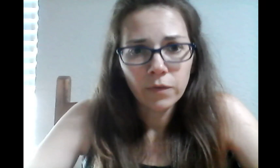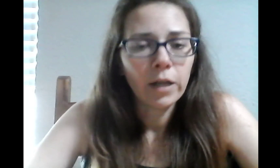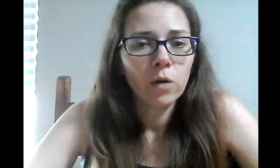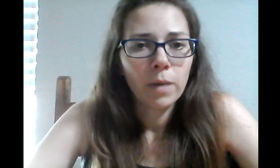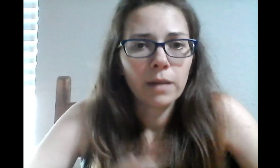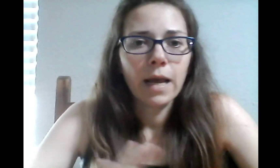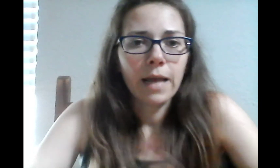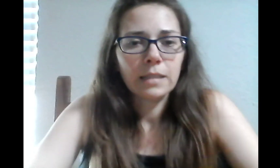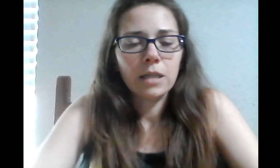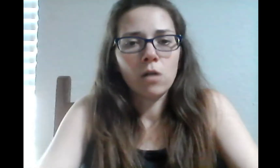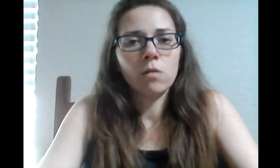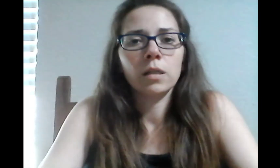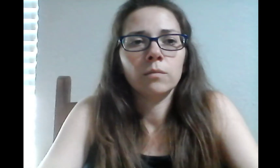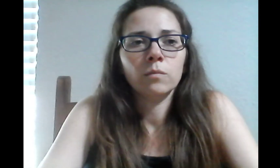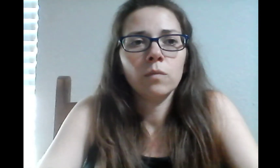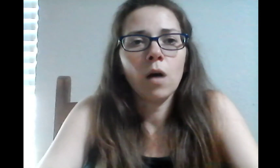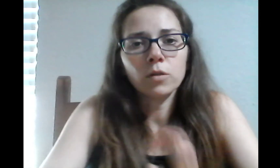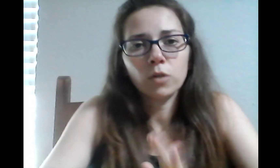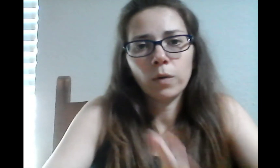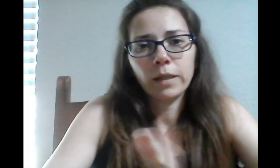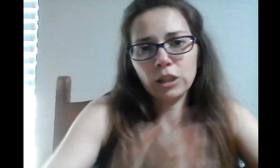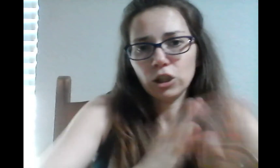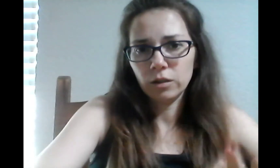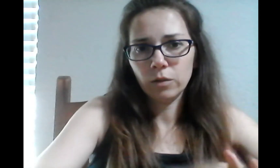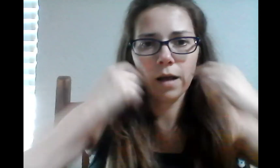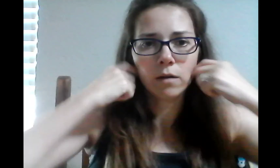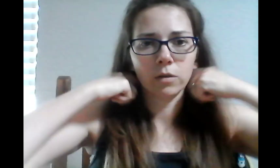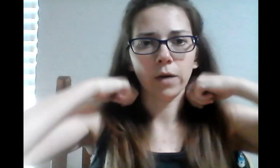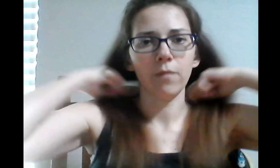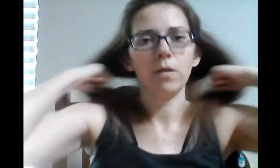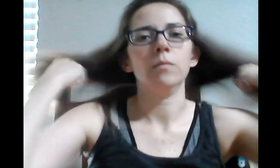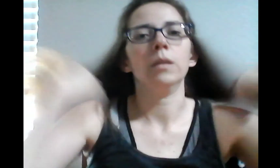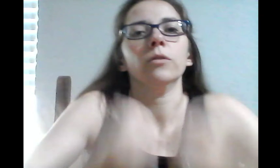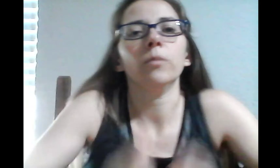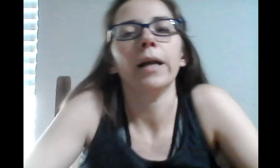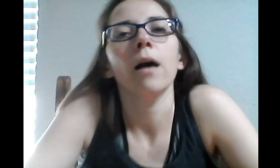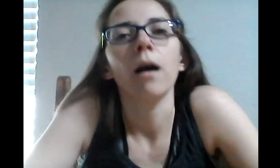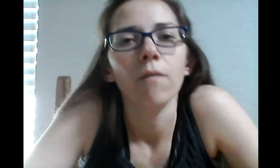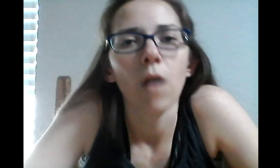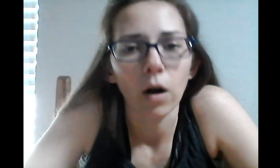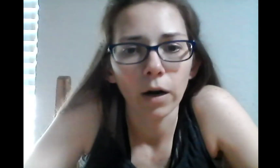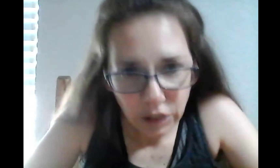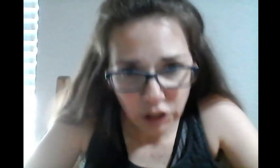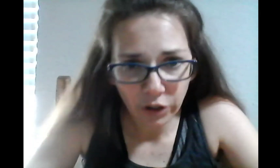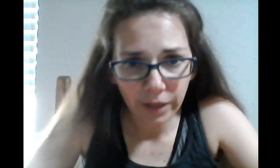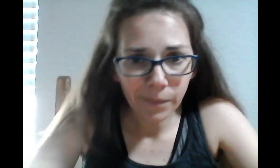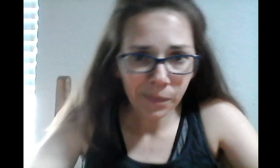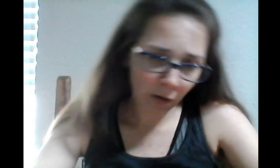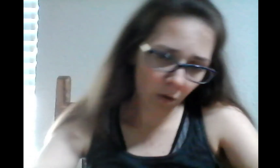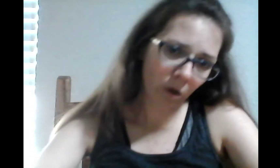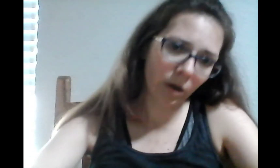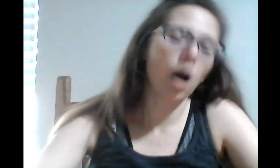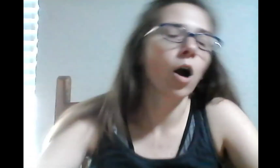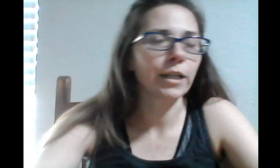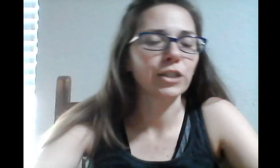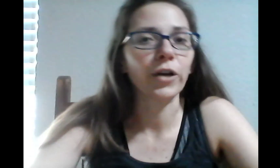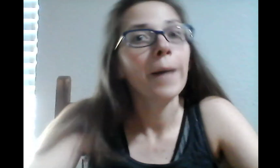video about the ASL. Also, in addition, it would also have a little bit of our history, or not our history,